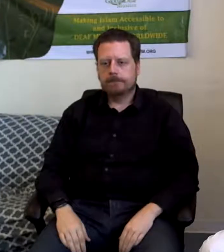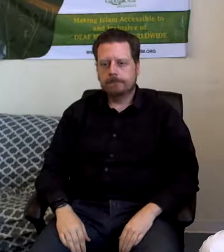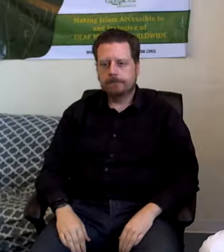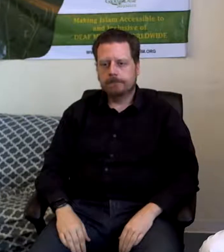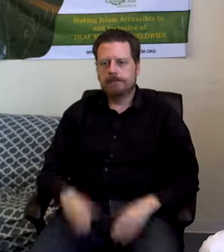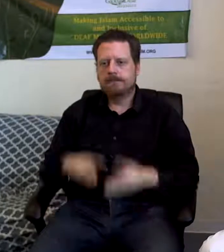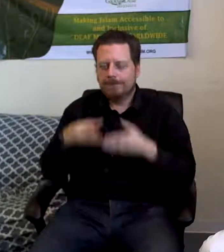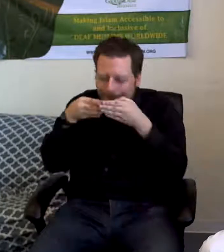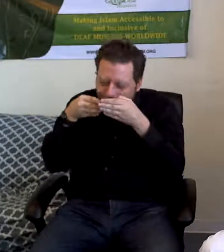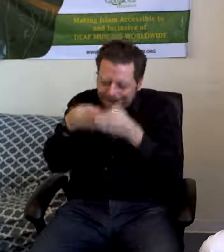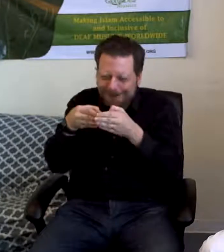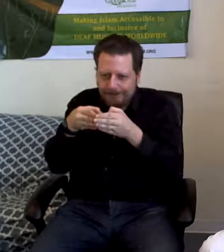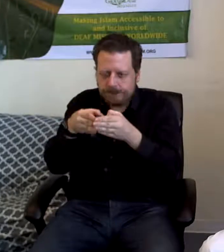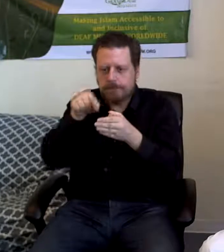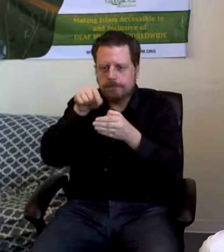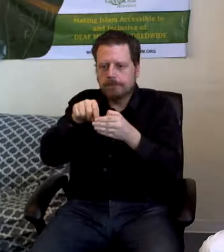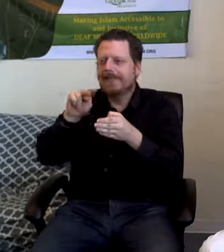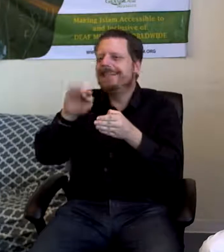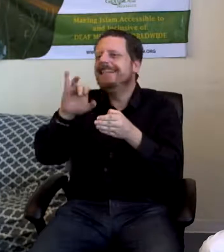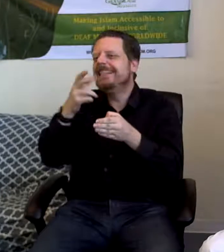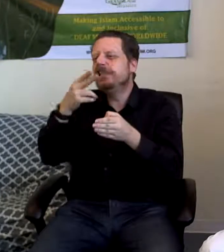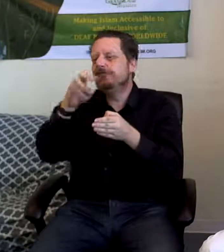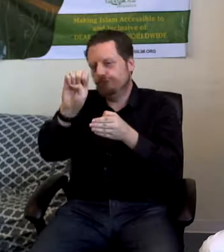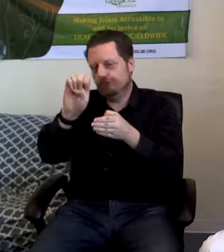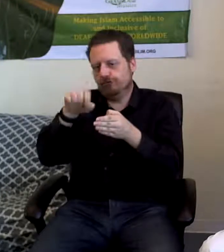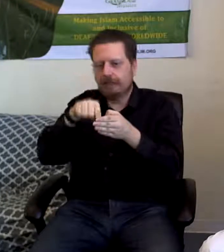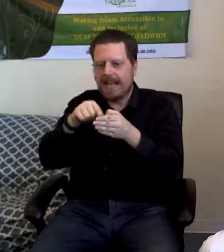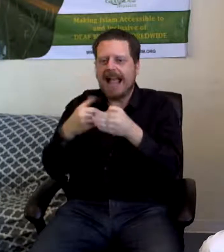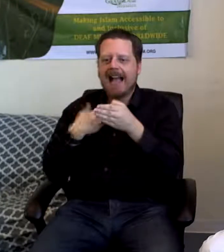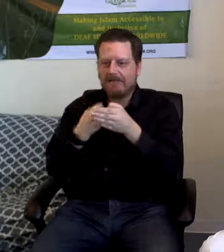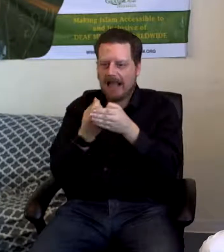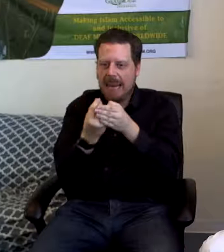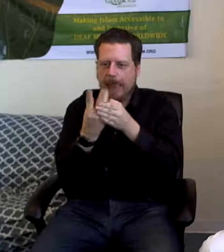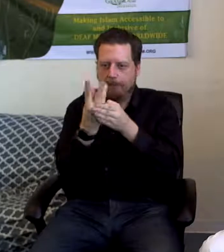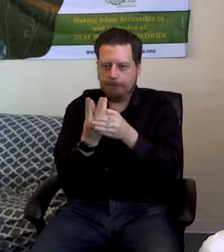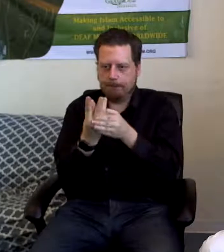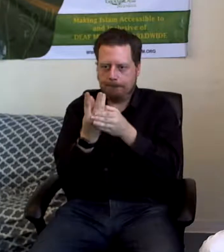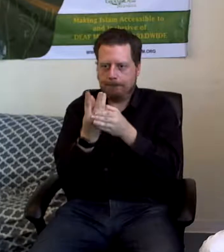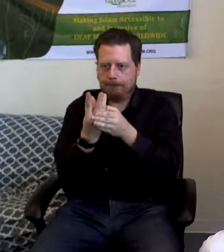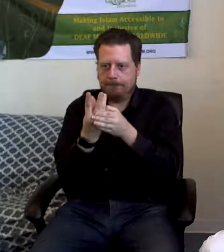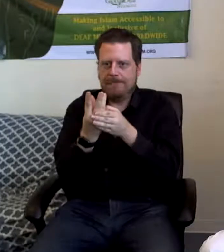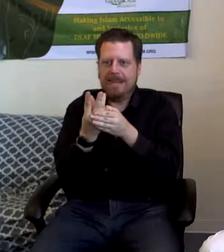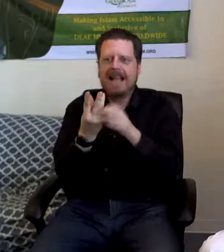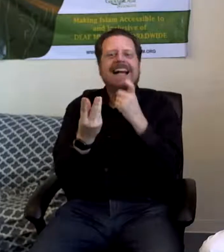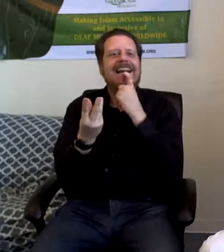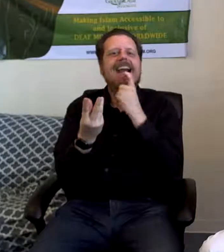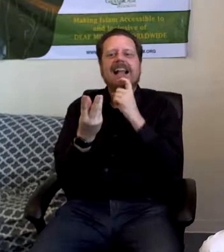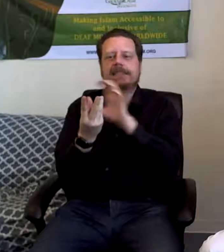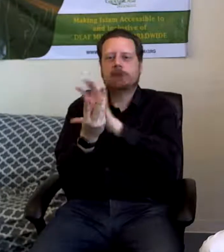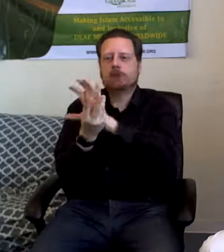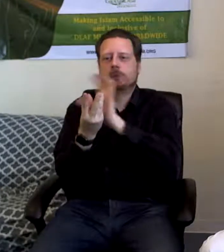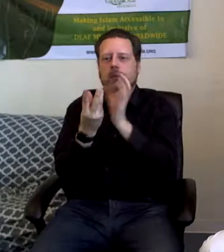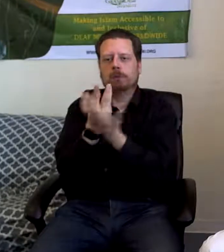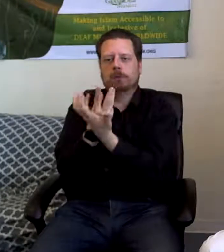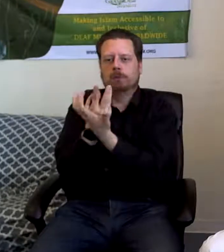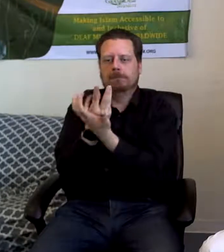And that niche has a lamp, and the lamp is in a glass.